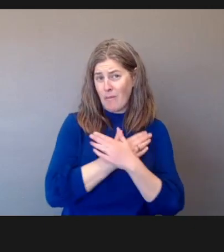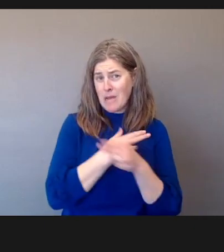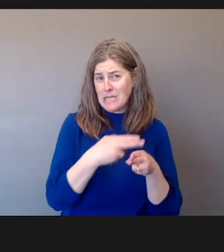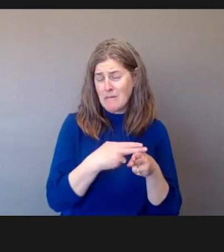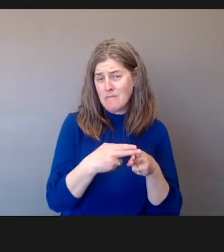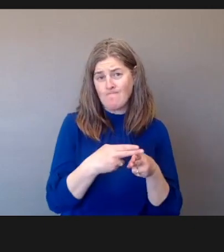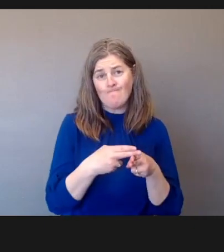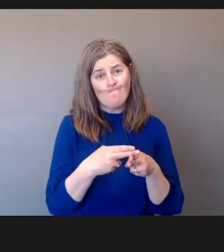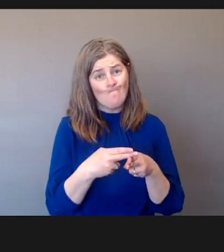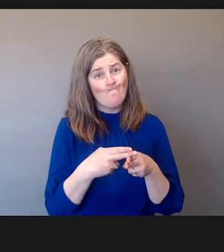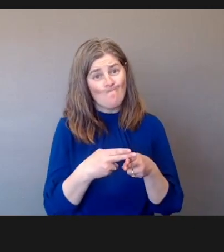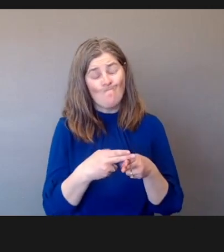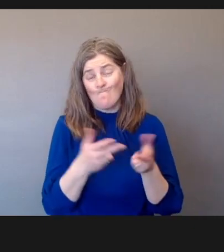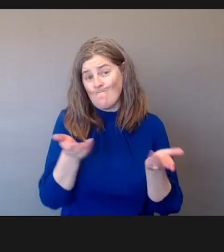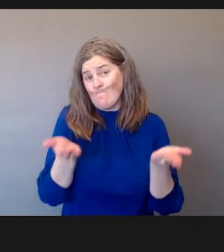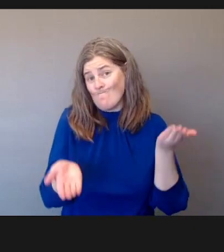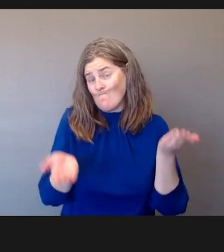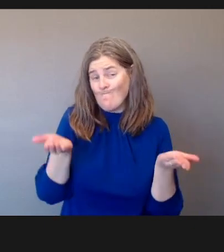I